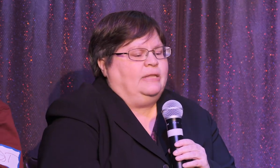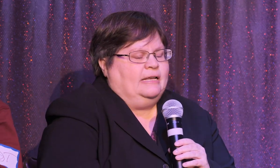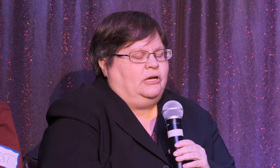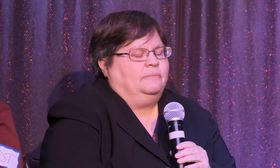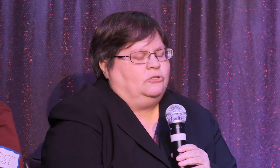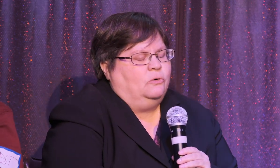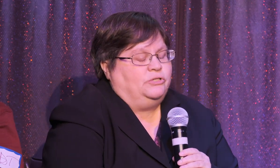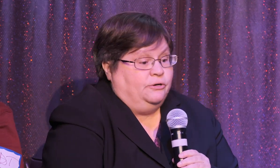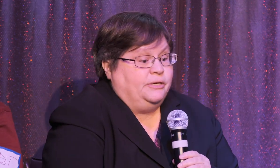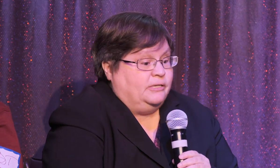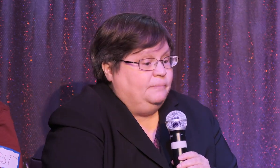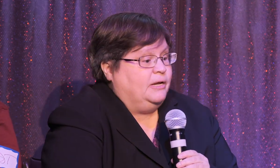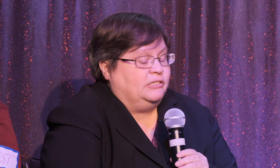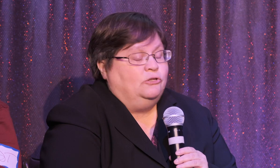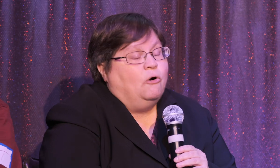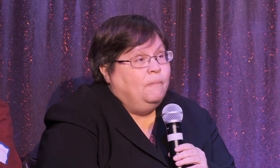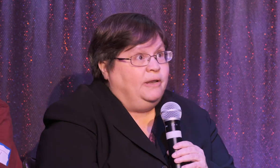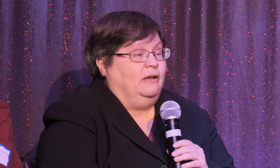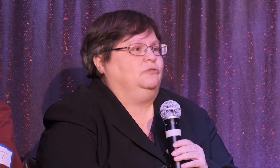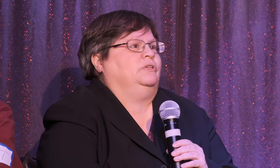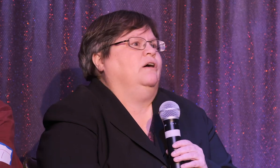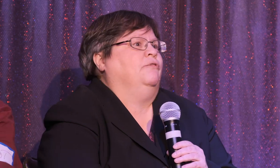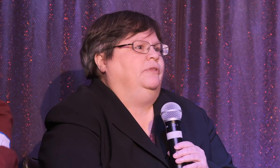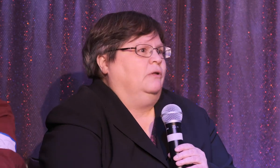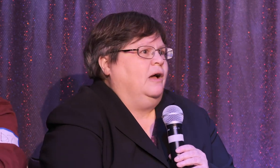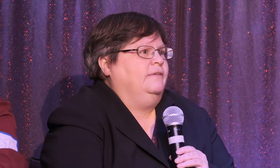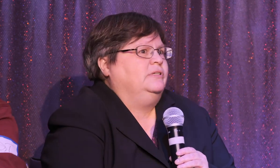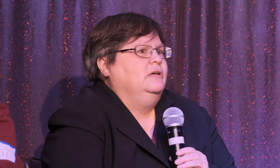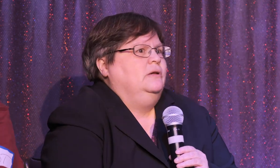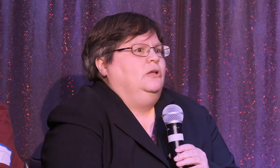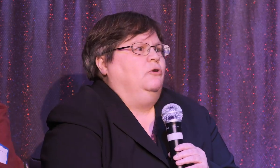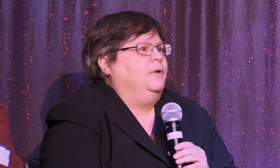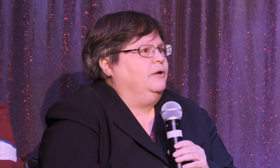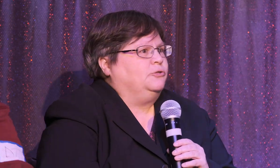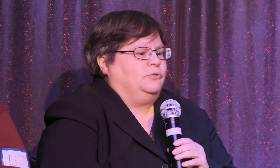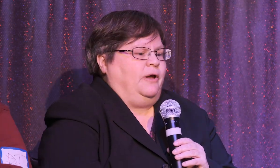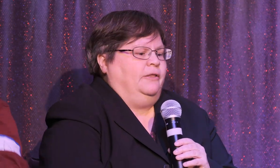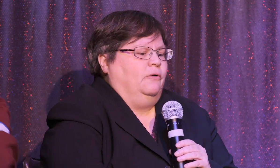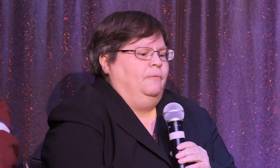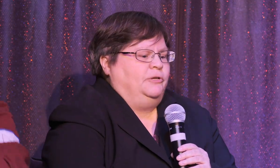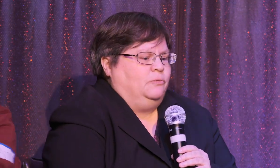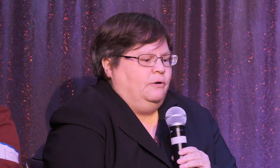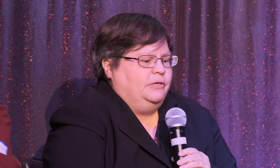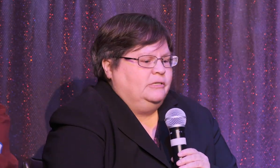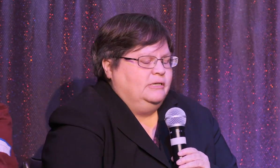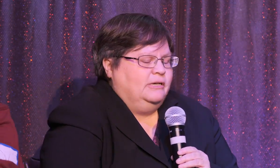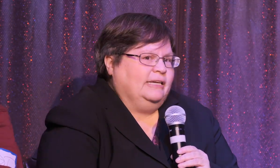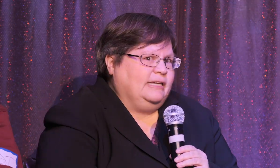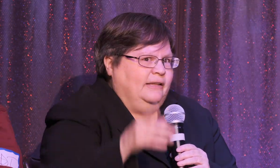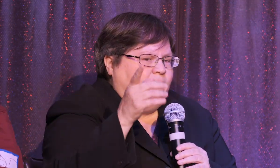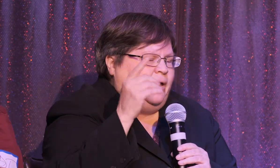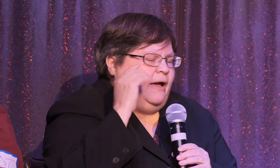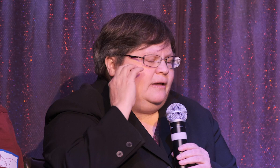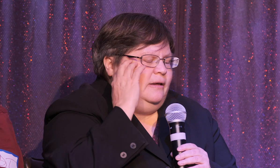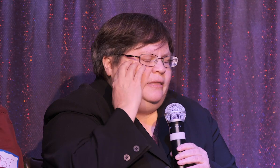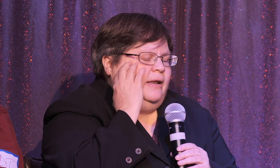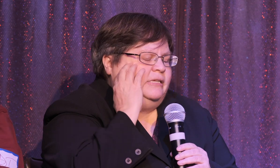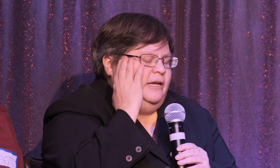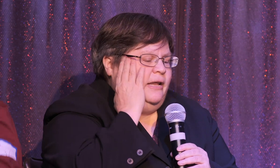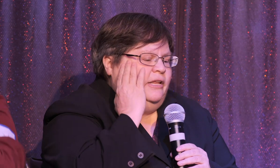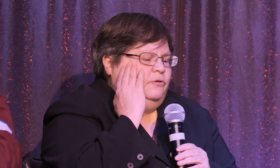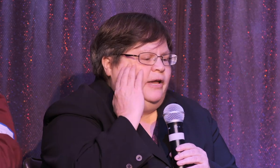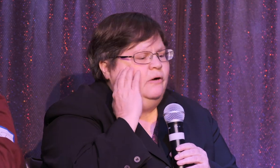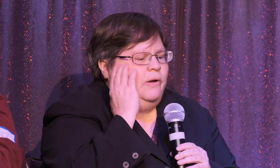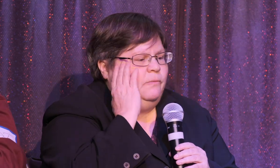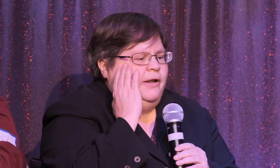and took that job so seriously because nobody else was covering their lives. Nobody else was writing their obituaries. I said in the back in that